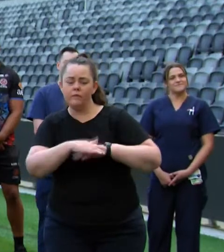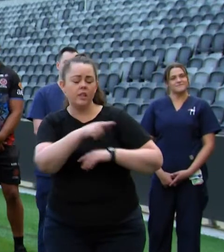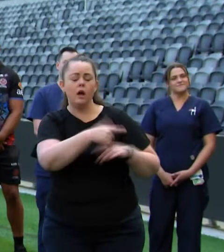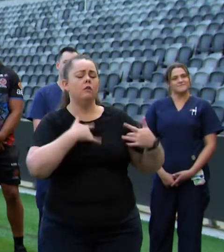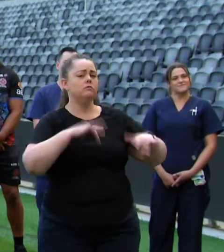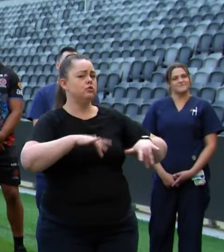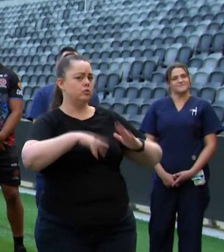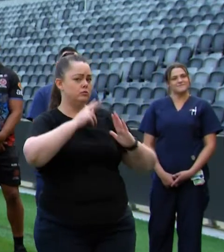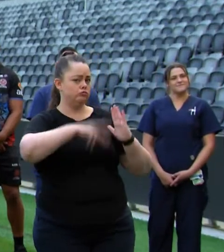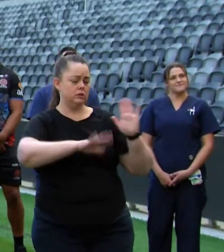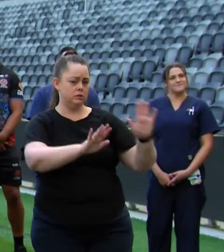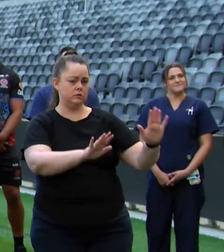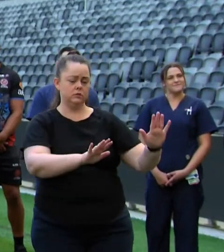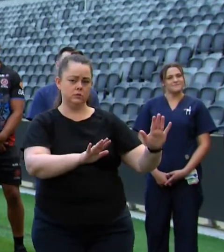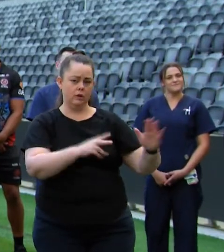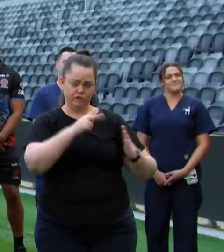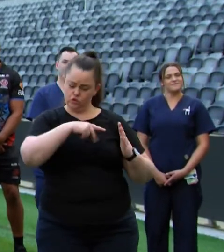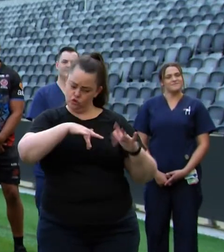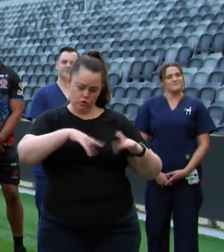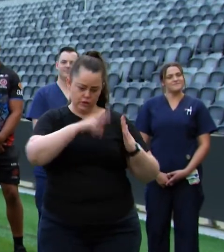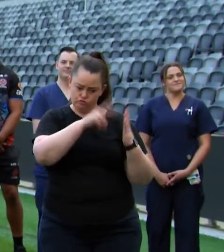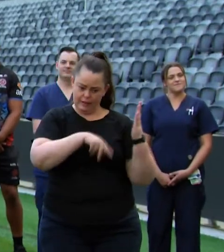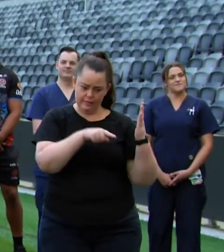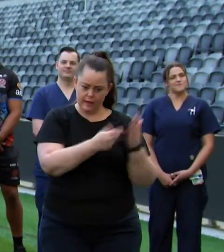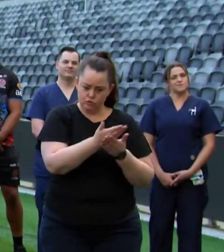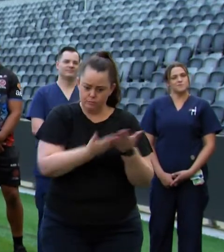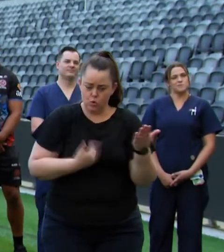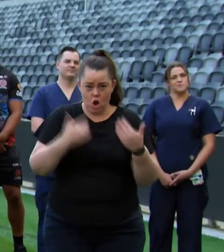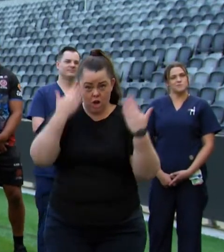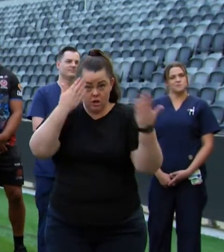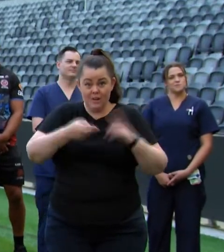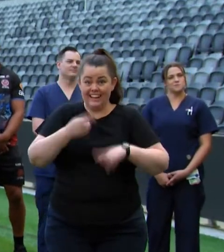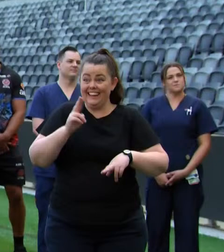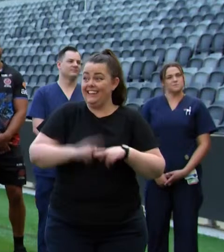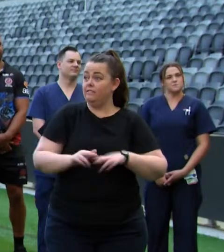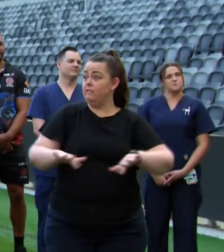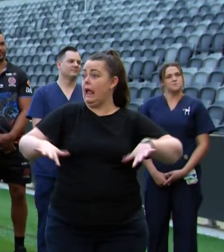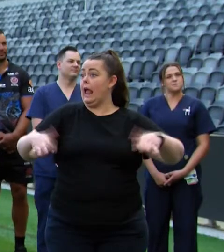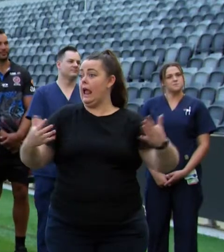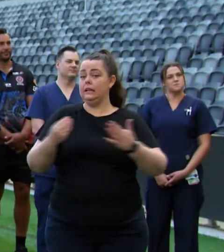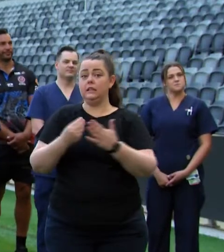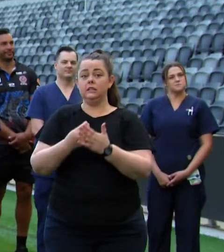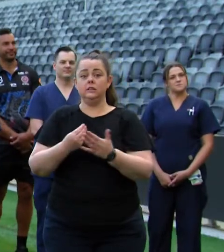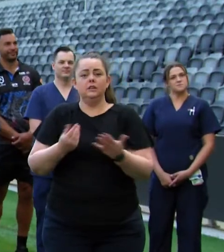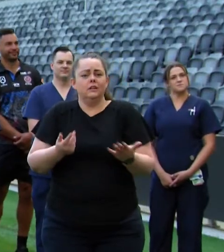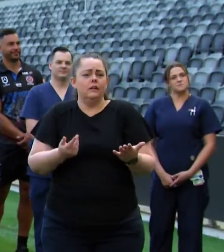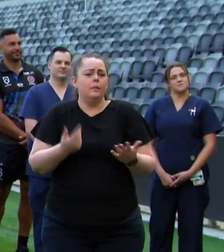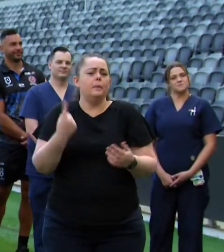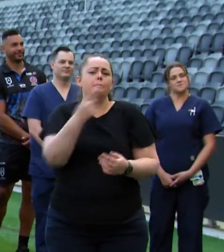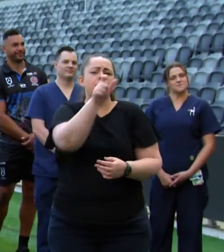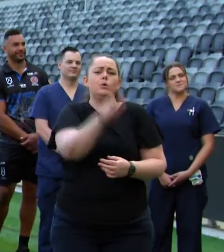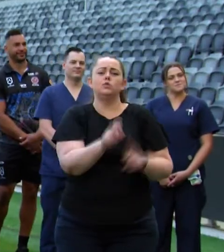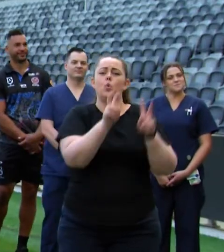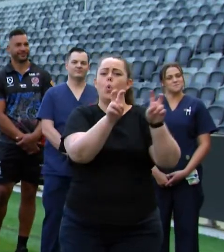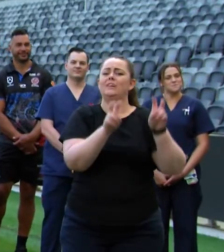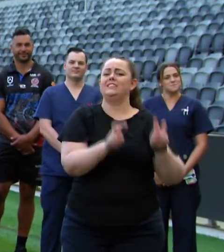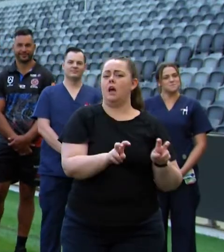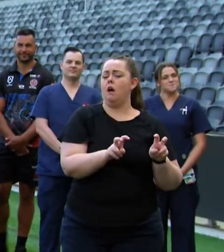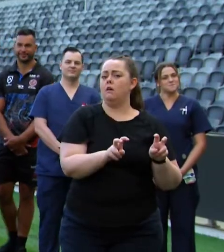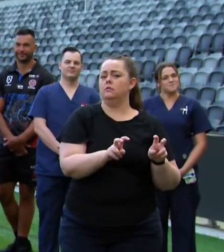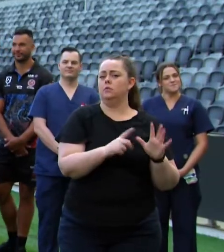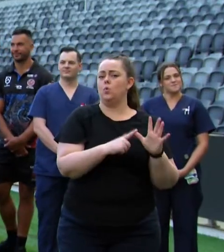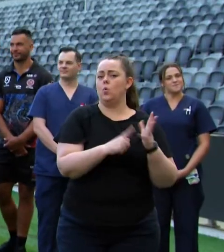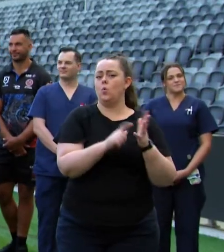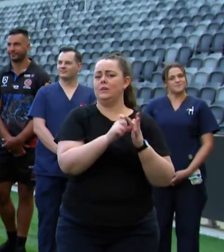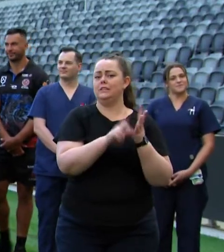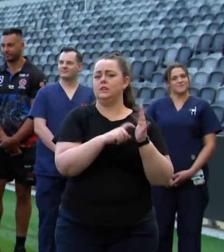report. And the reality is, if there are areas, the Auditor General plays an important role in providing insights to